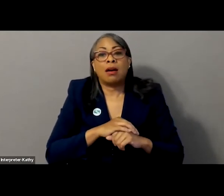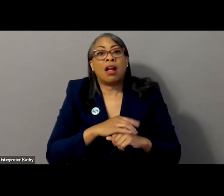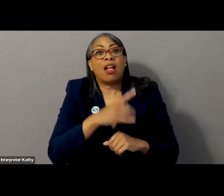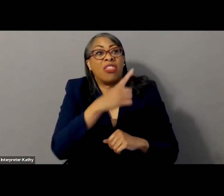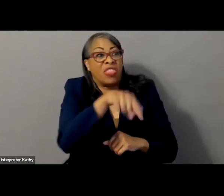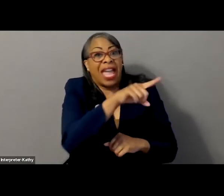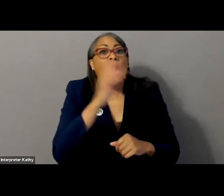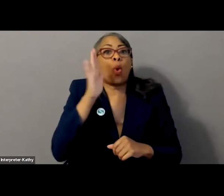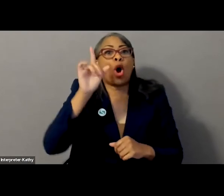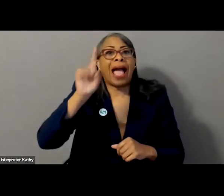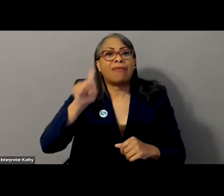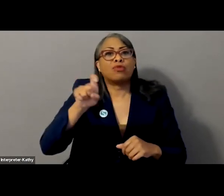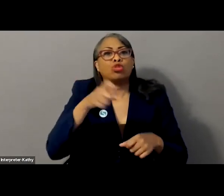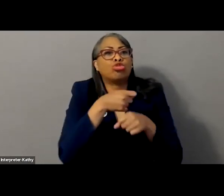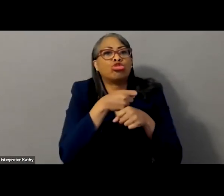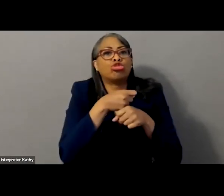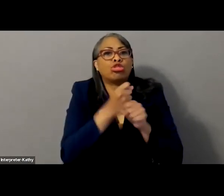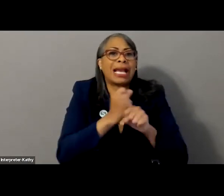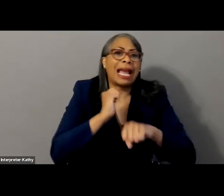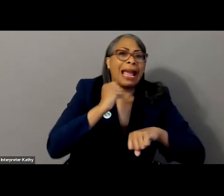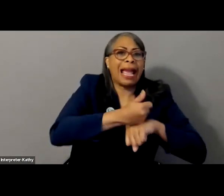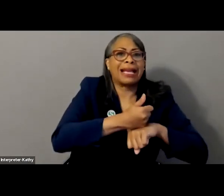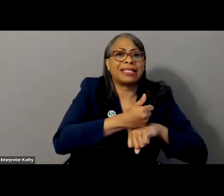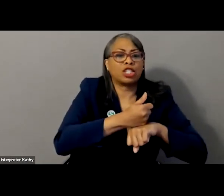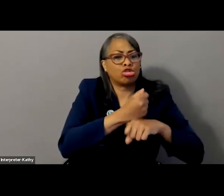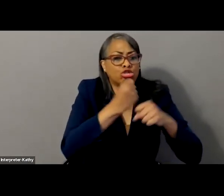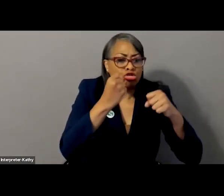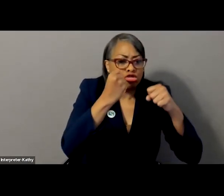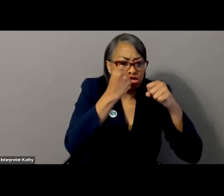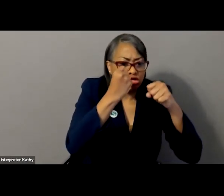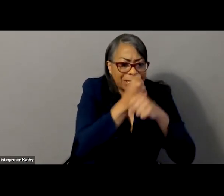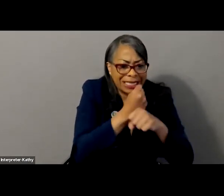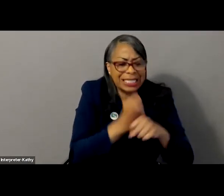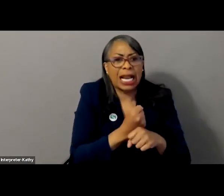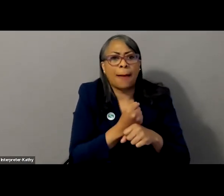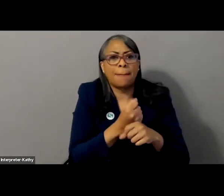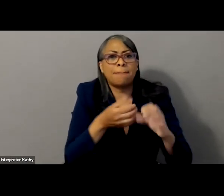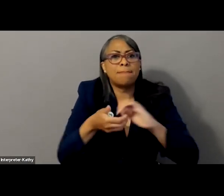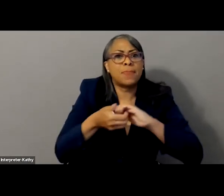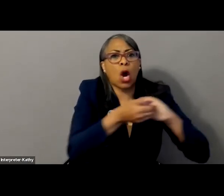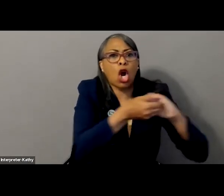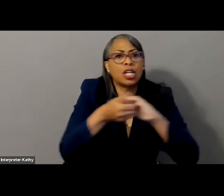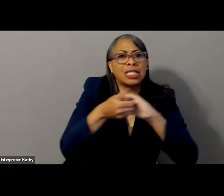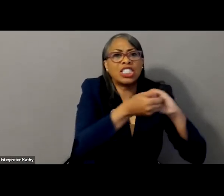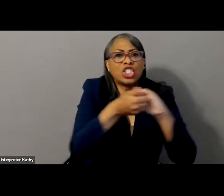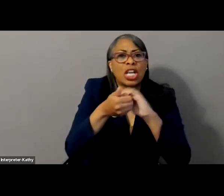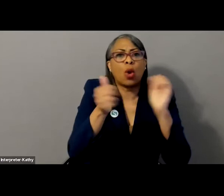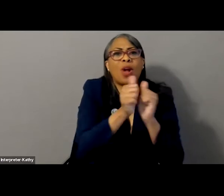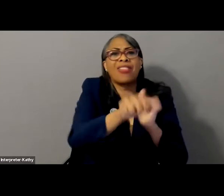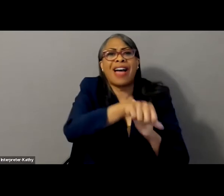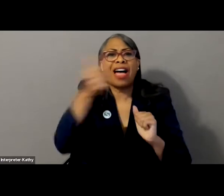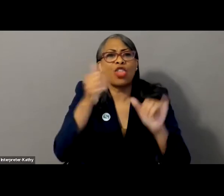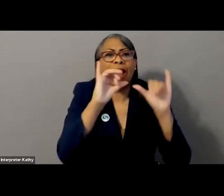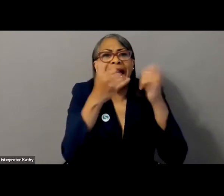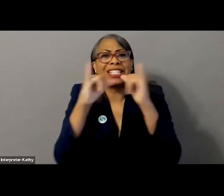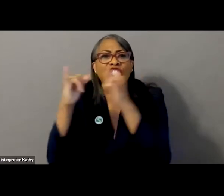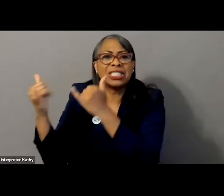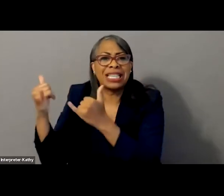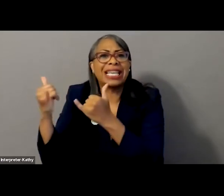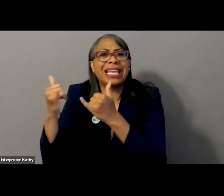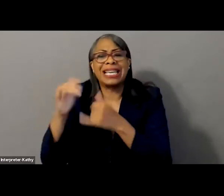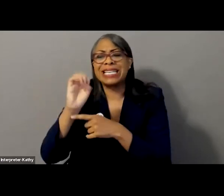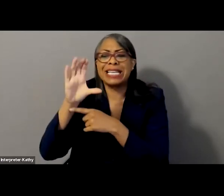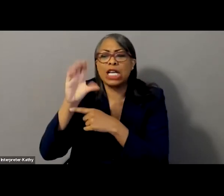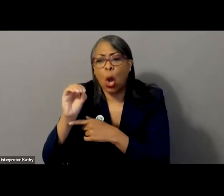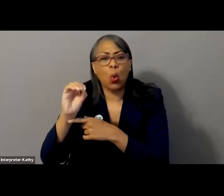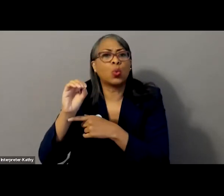have to create strategic partnerships with other entities in the education data ecosystem.